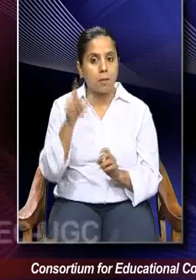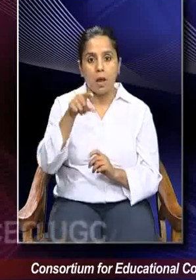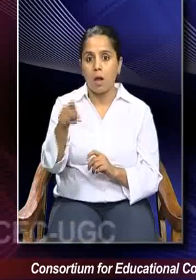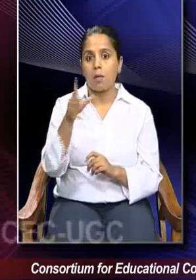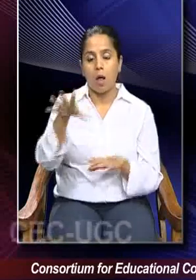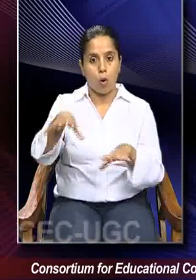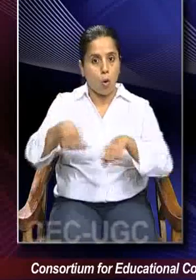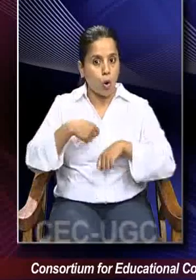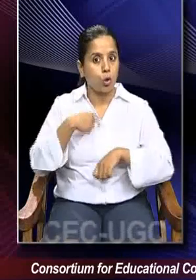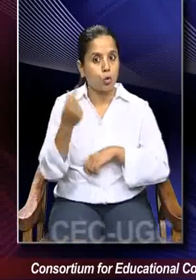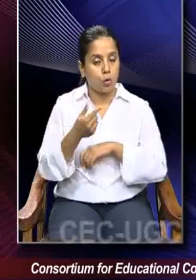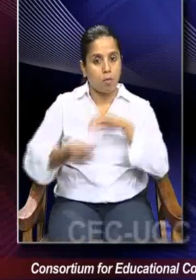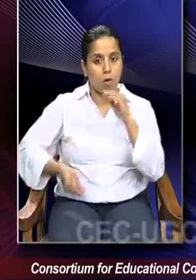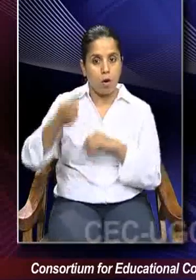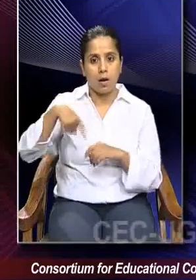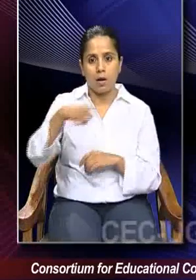owns